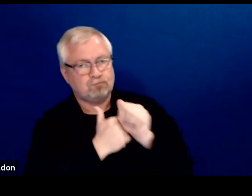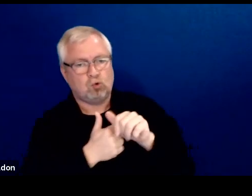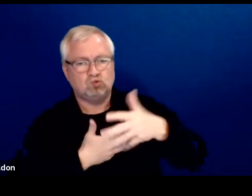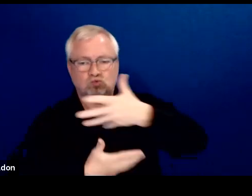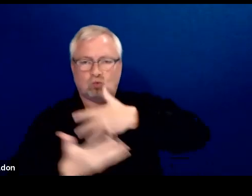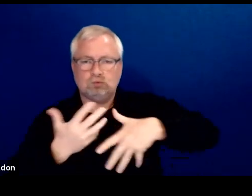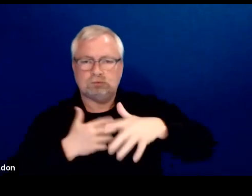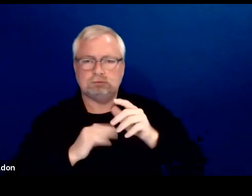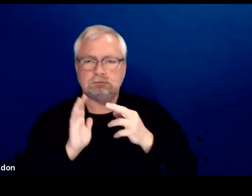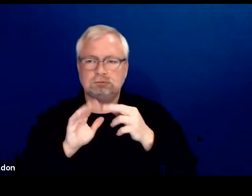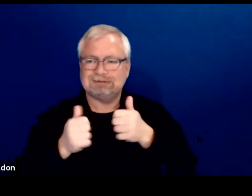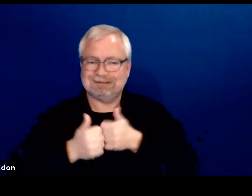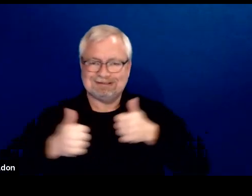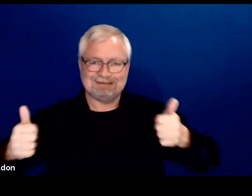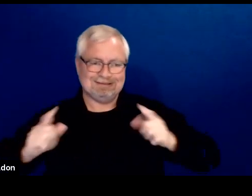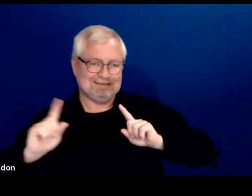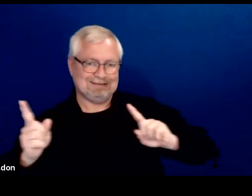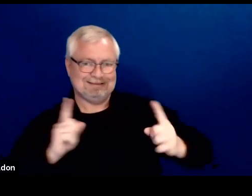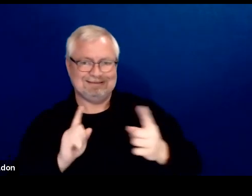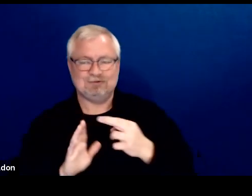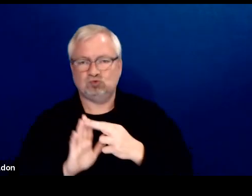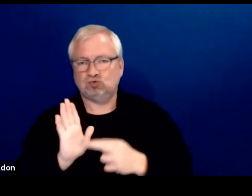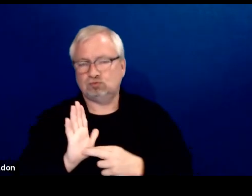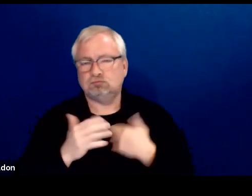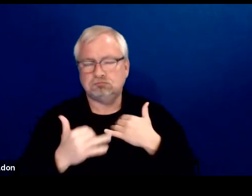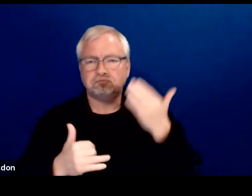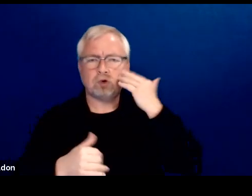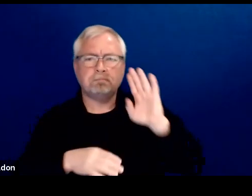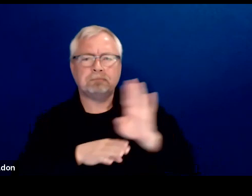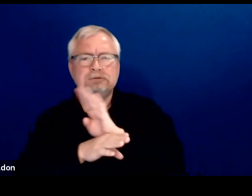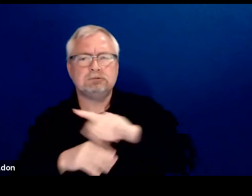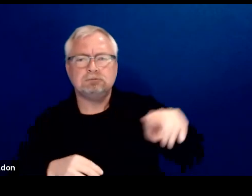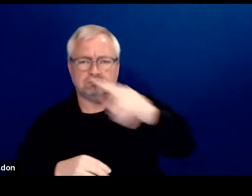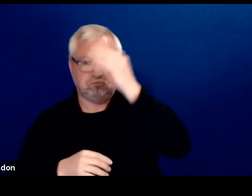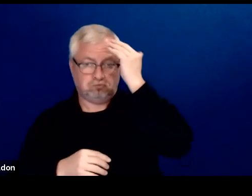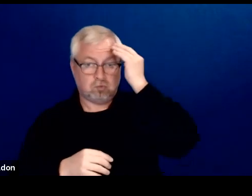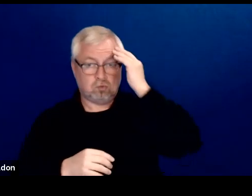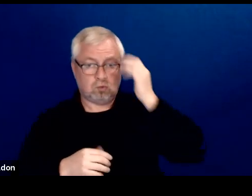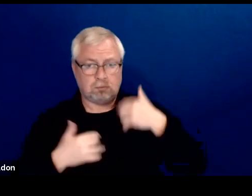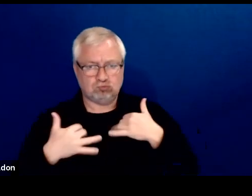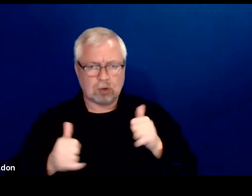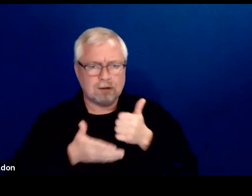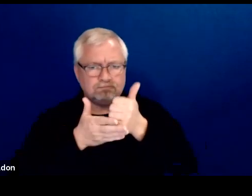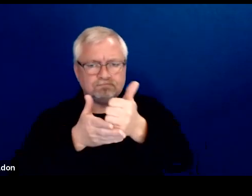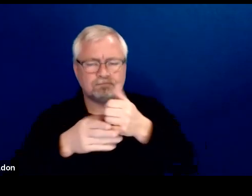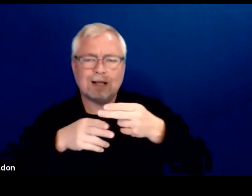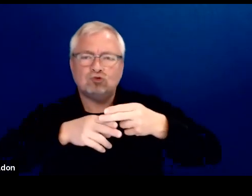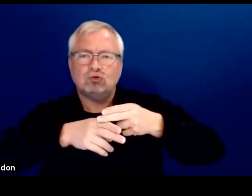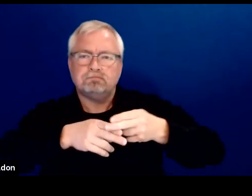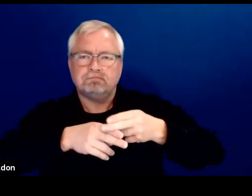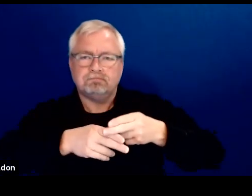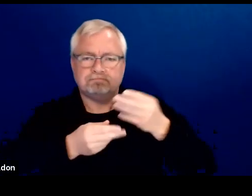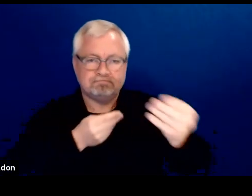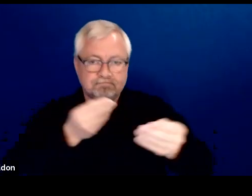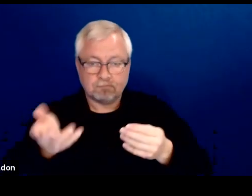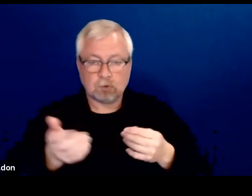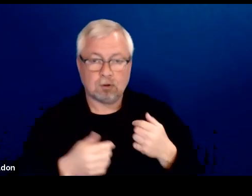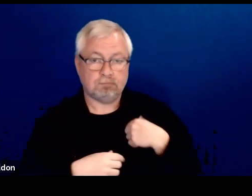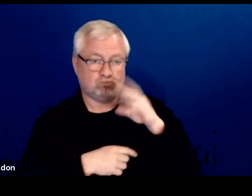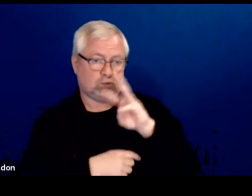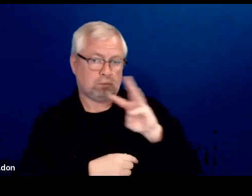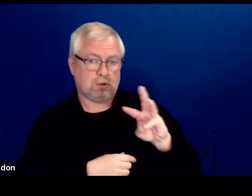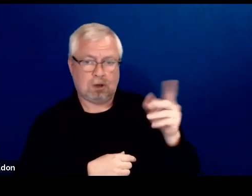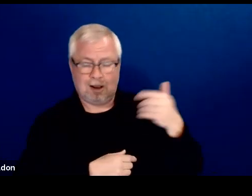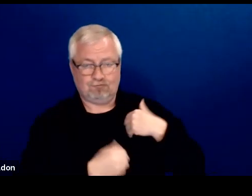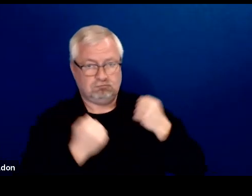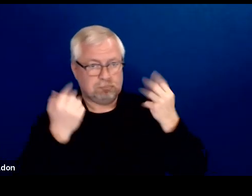that we have lined up to help in the interim. The SBA.gov website has a lot of great programs there. Every business should take a look. And